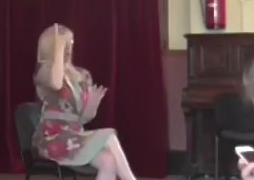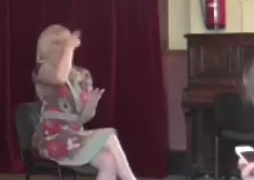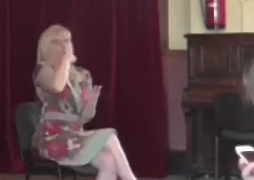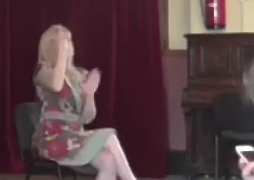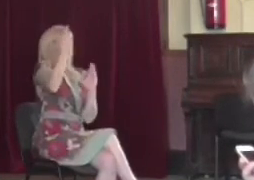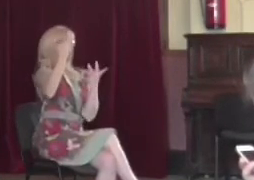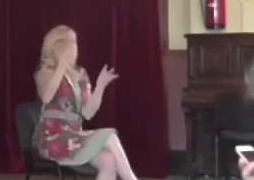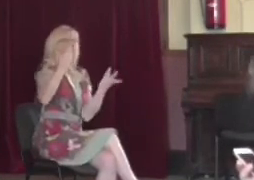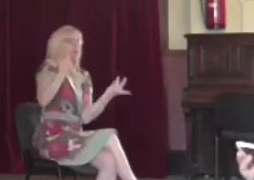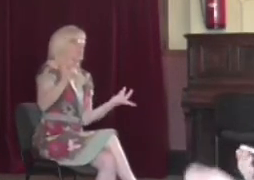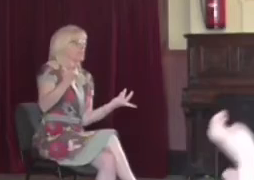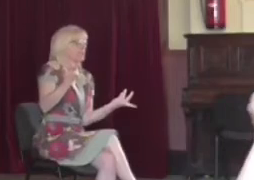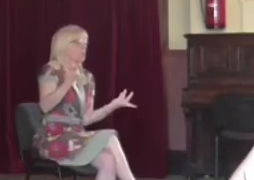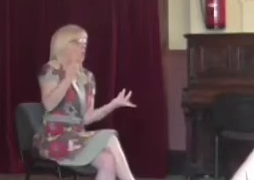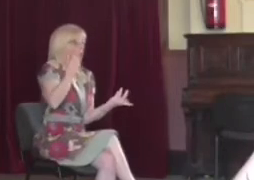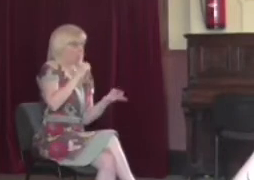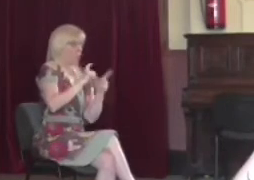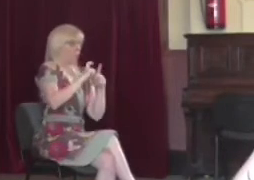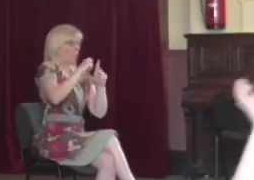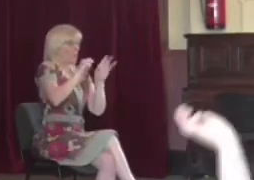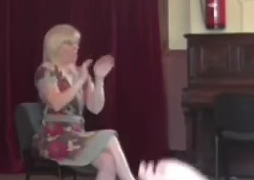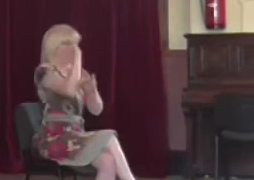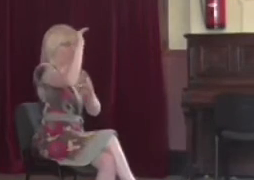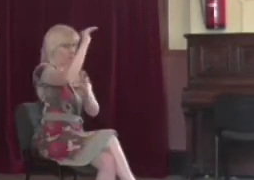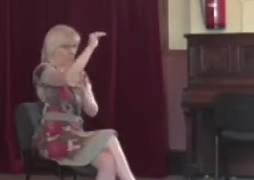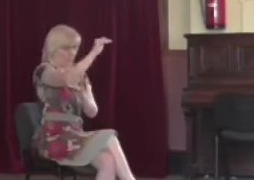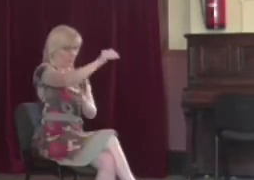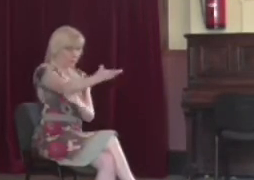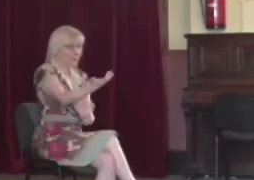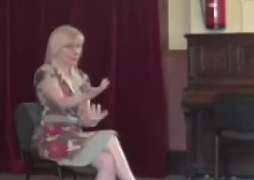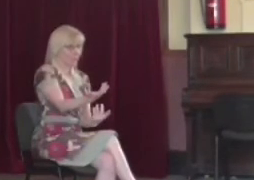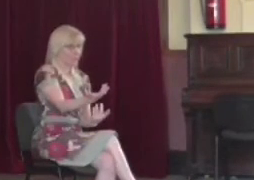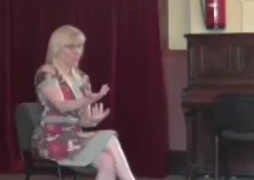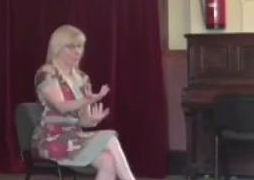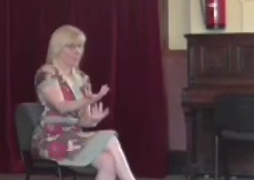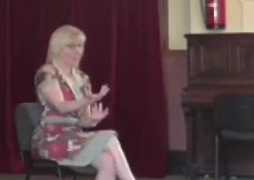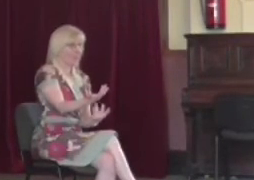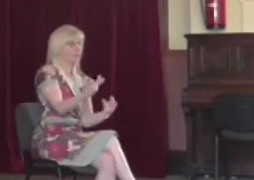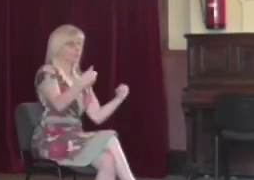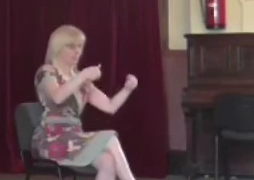So, I want to challenge you this morning. I want to challenge myself this morning.